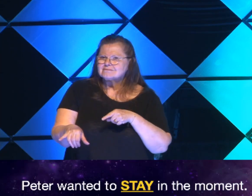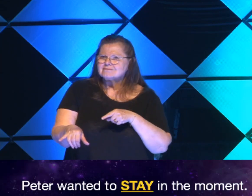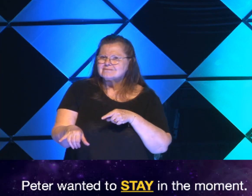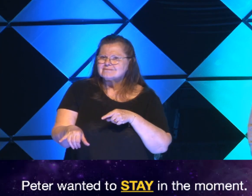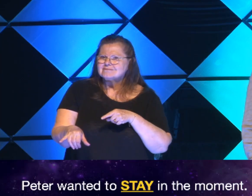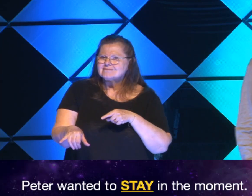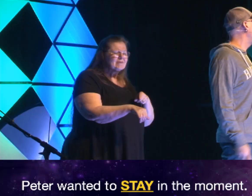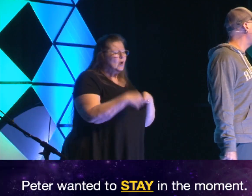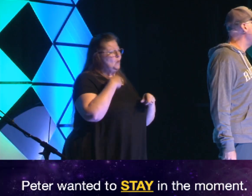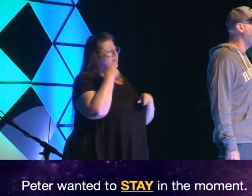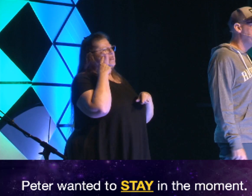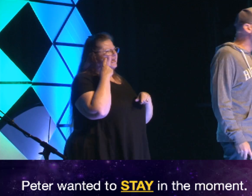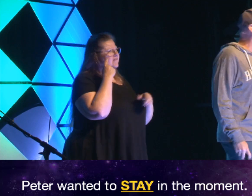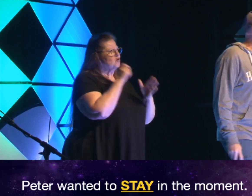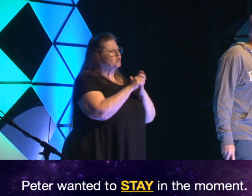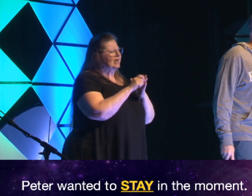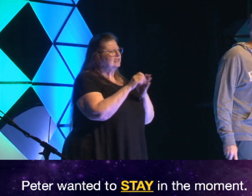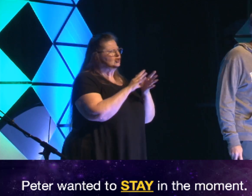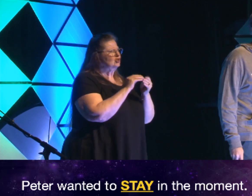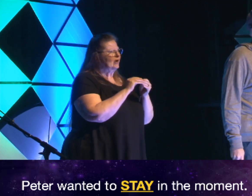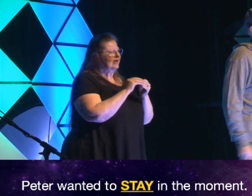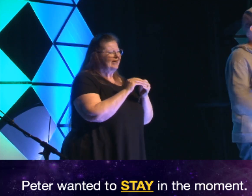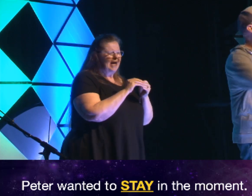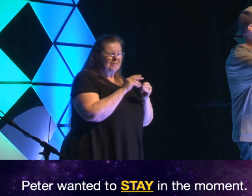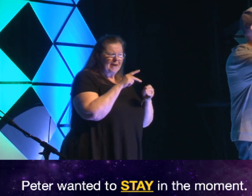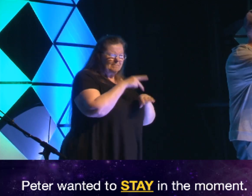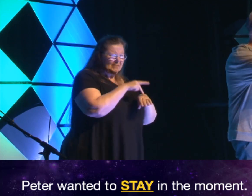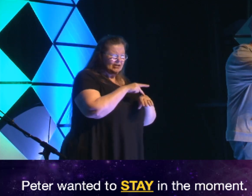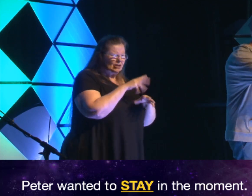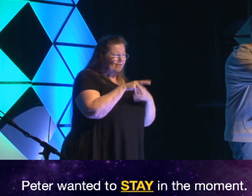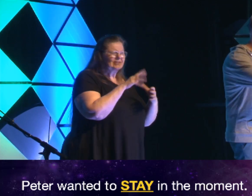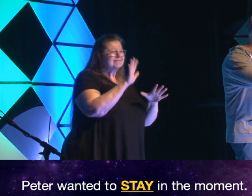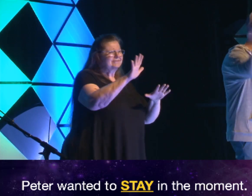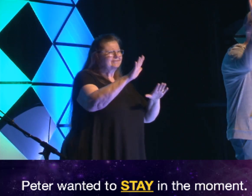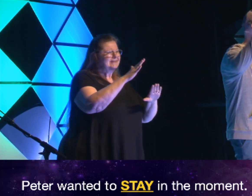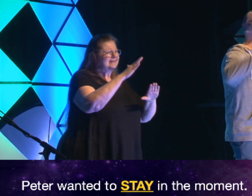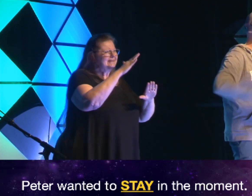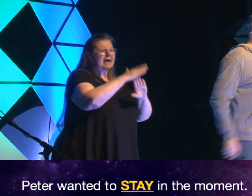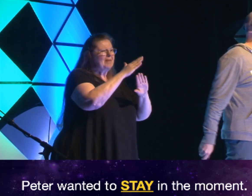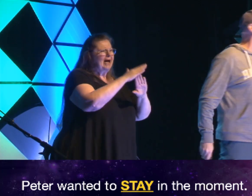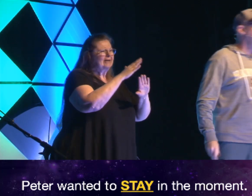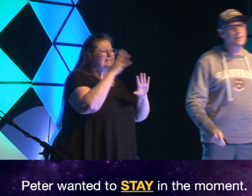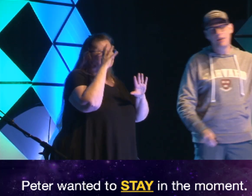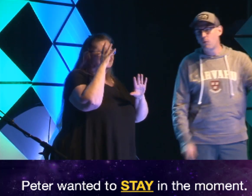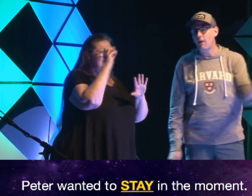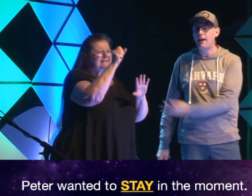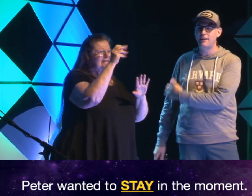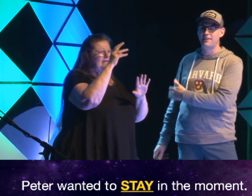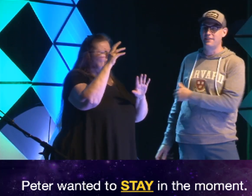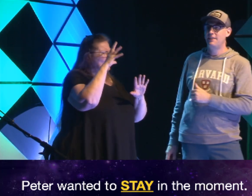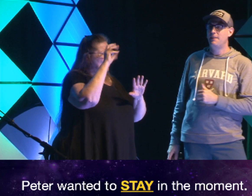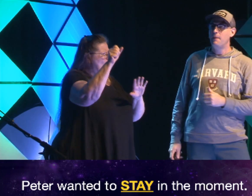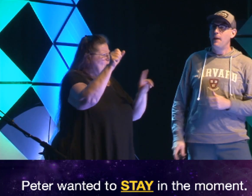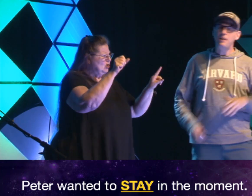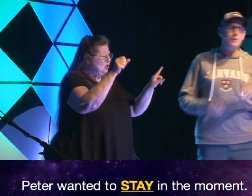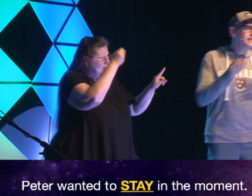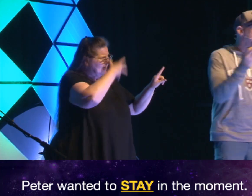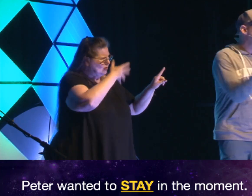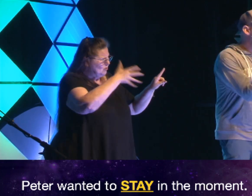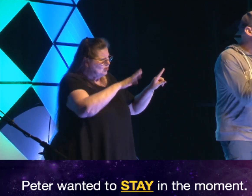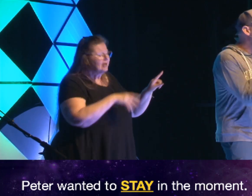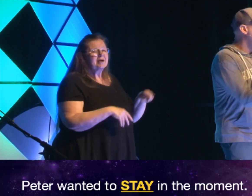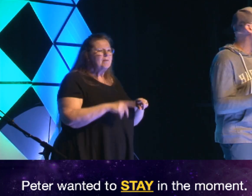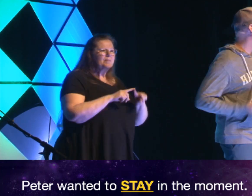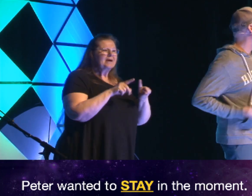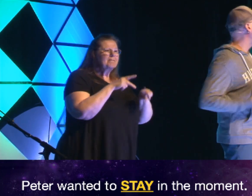You would think if you're writing this story, it's Peter's so confused. It's Jesus, we got to go. Time to go. Let us know when you're done. We're out of here. But he wants